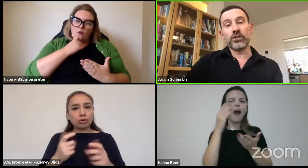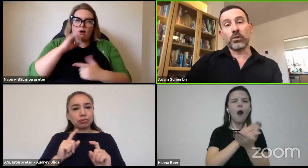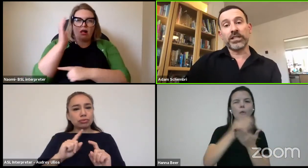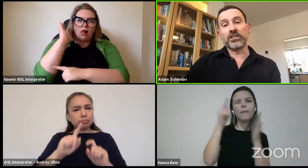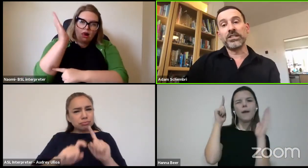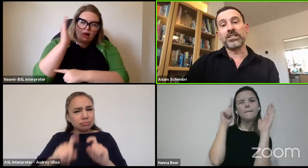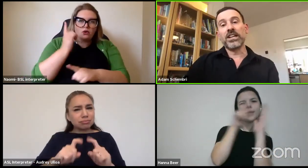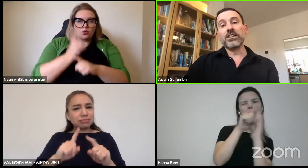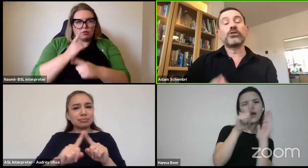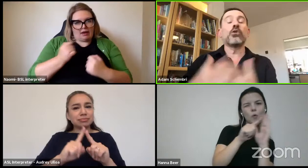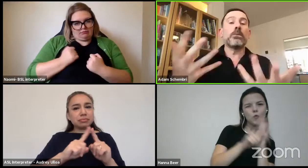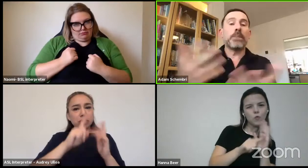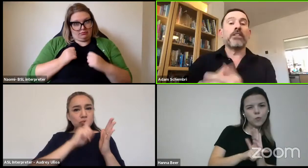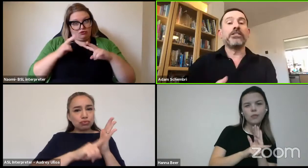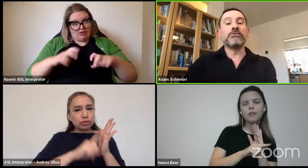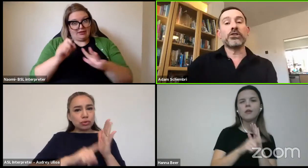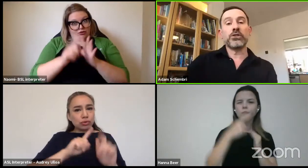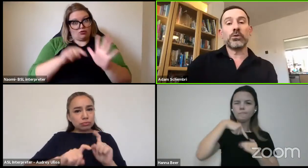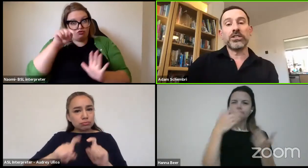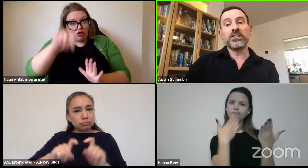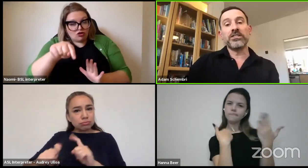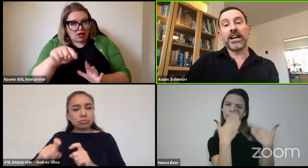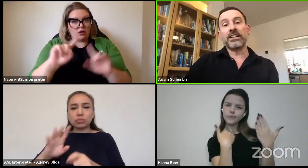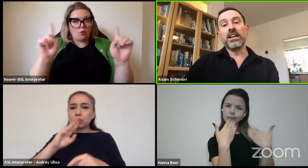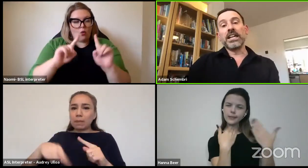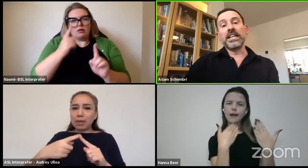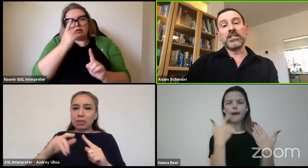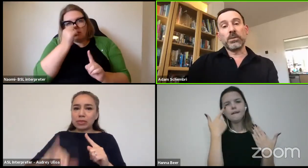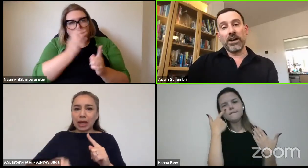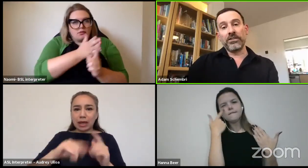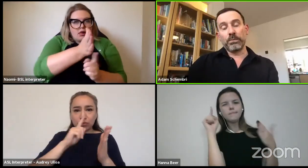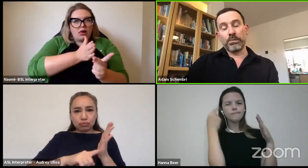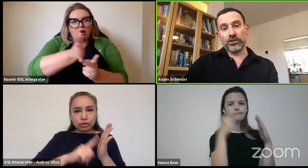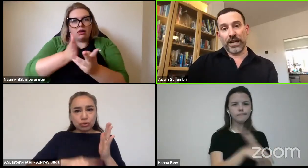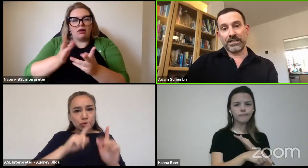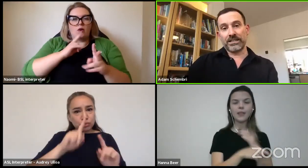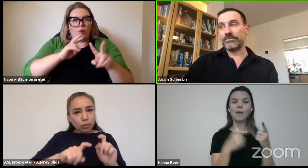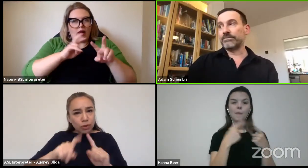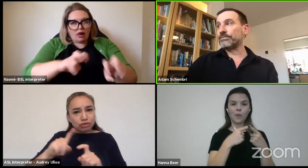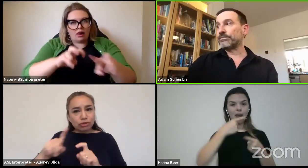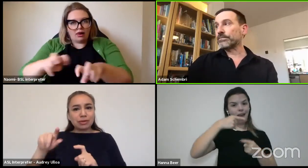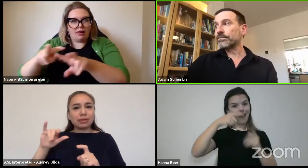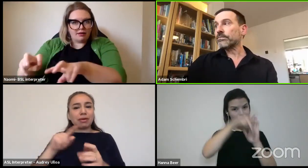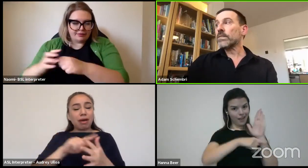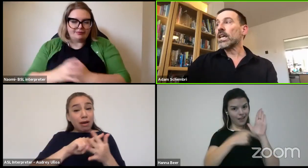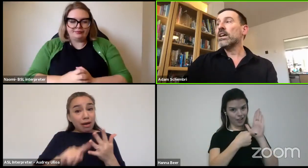research questions, to talk about the research questions that inspired the project.